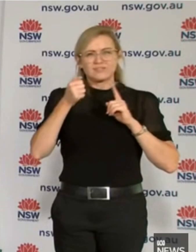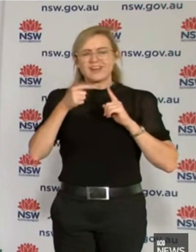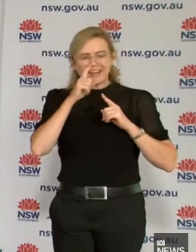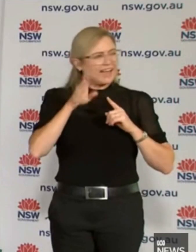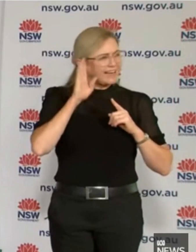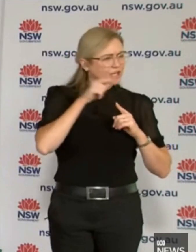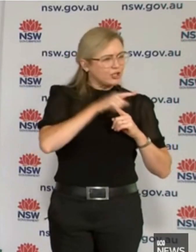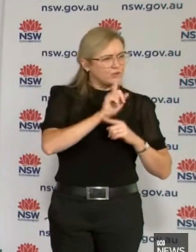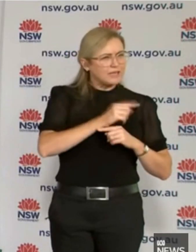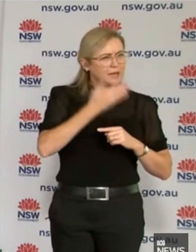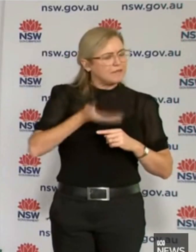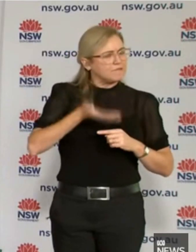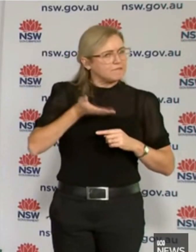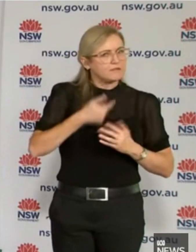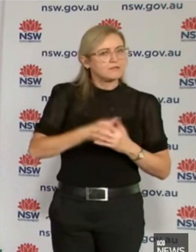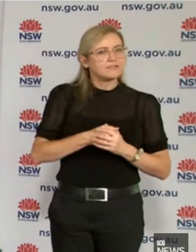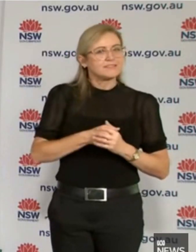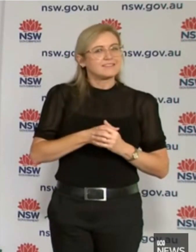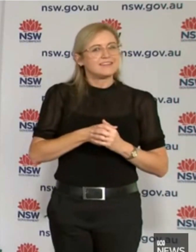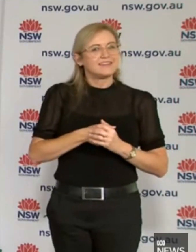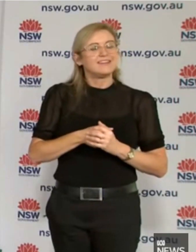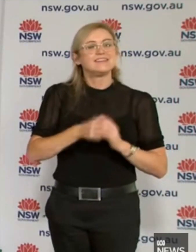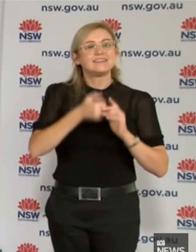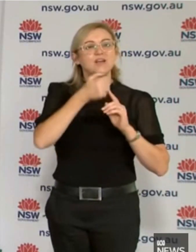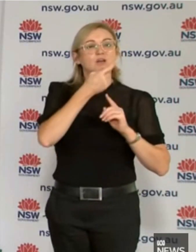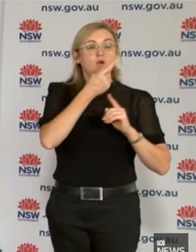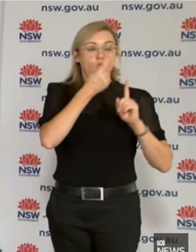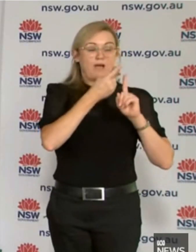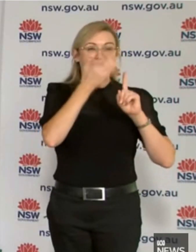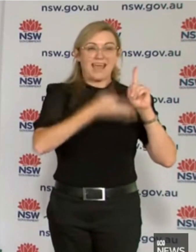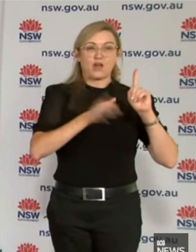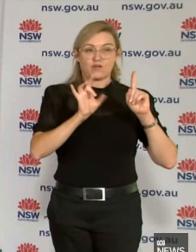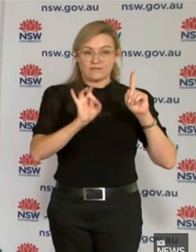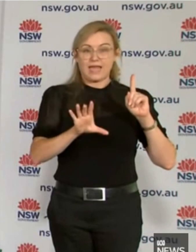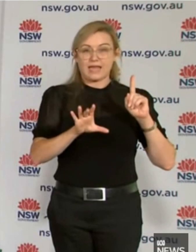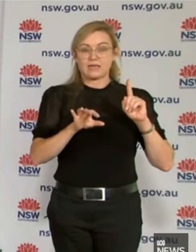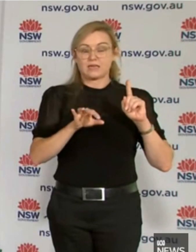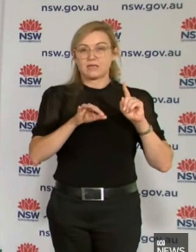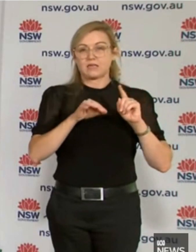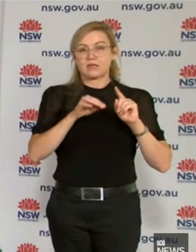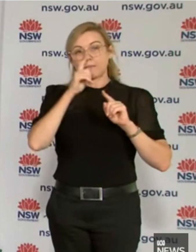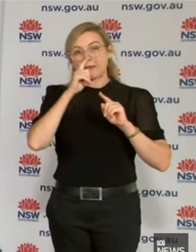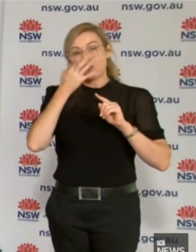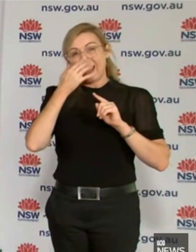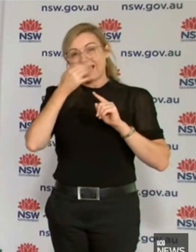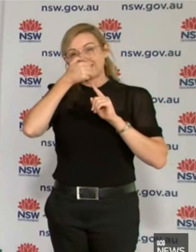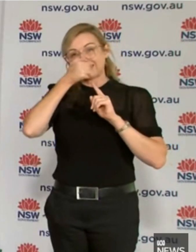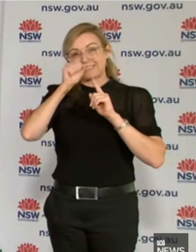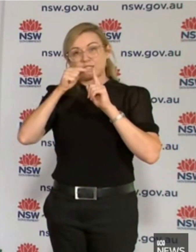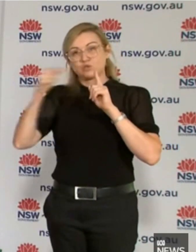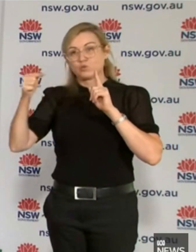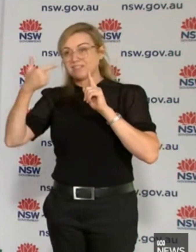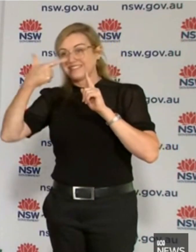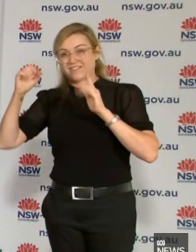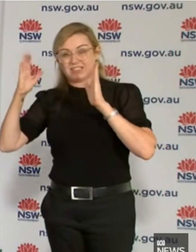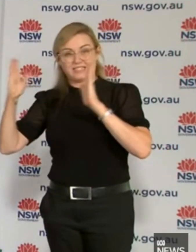that? 1 in 10 New South Wales residents aged 60 to 69 still hasn't been vaccinated. They don't have access